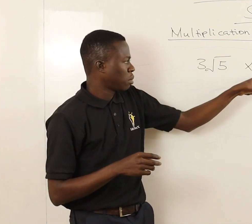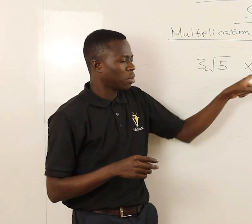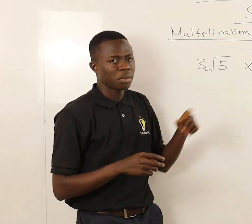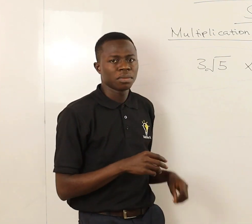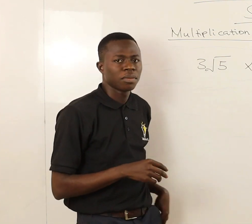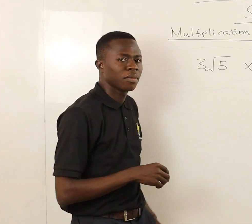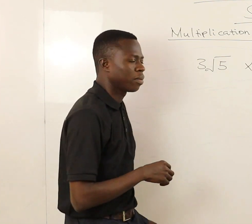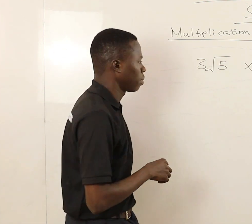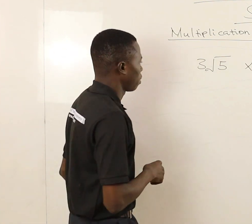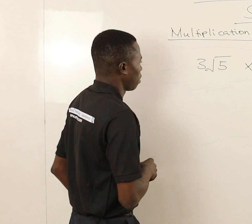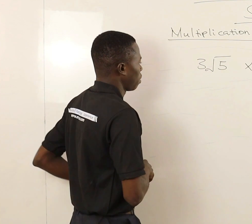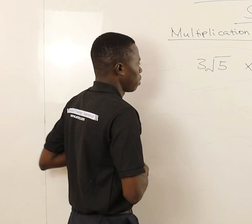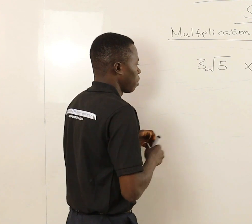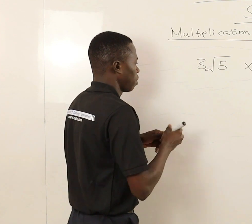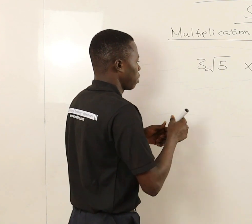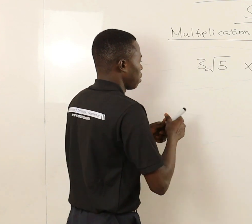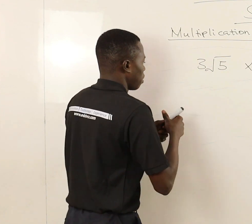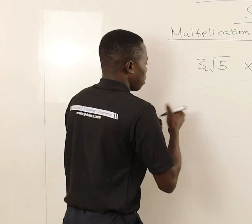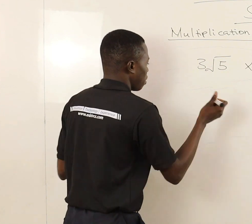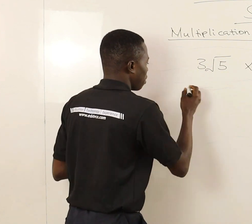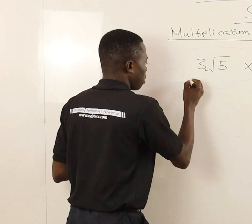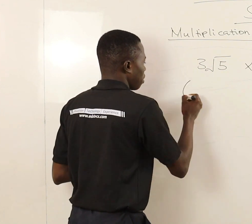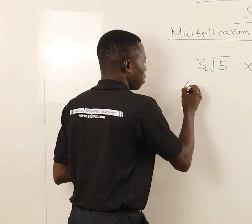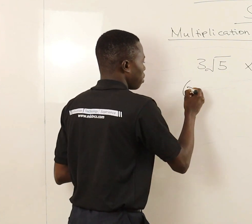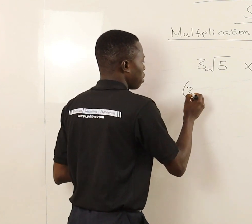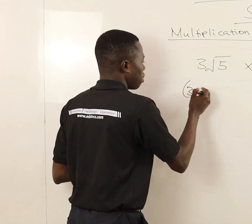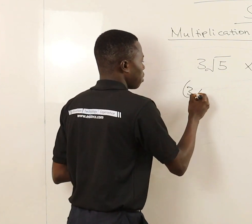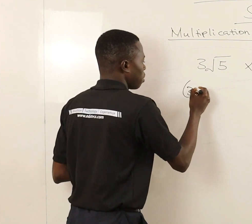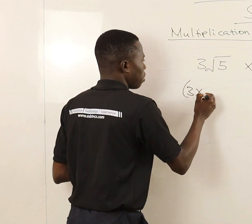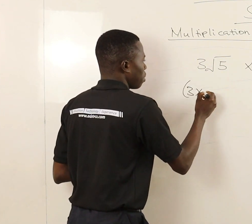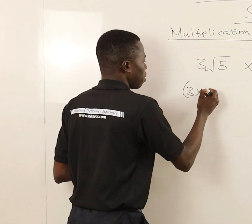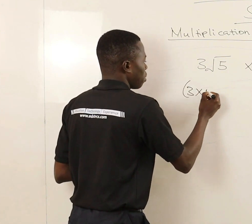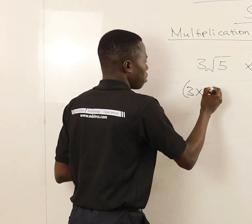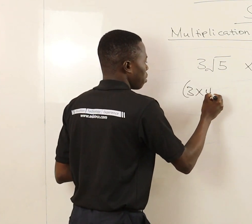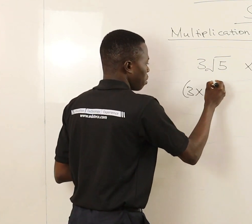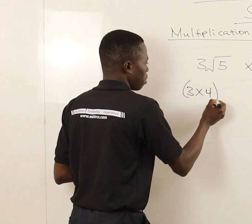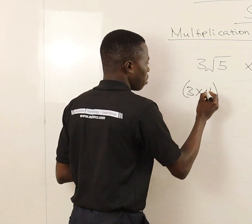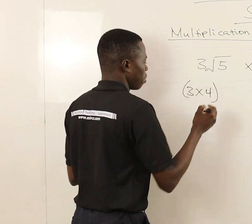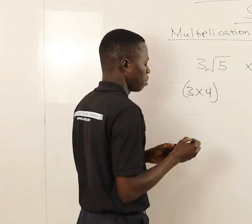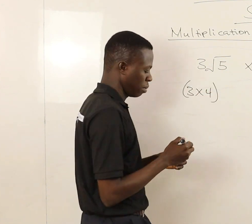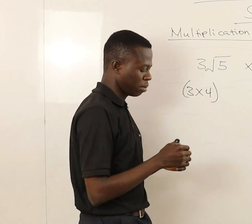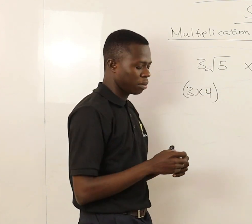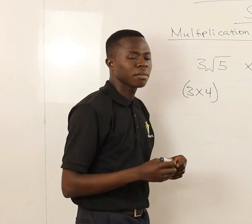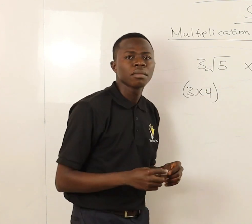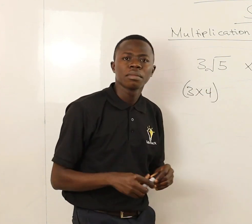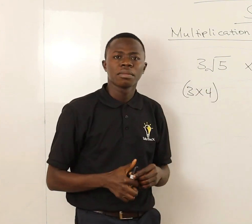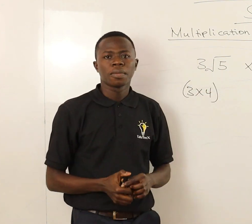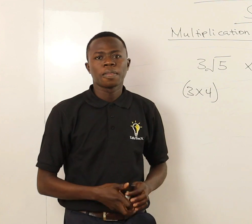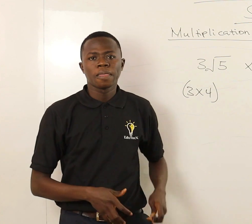No. Remember that just in this class, we said that you